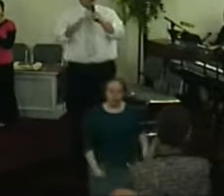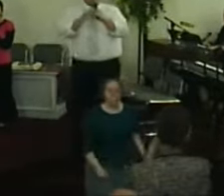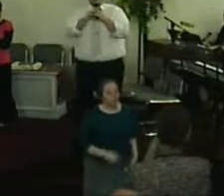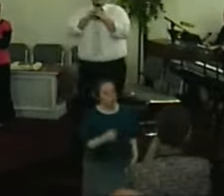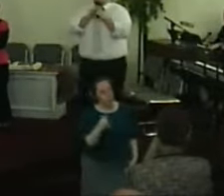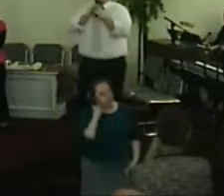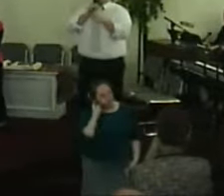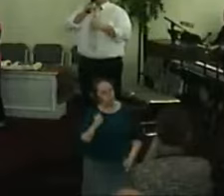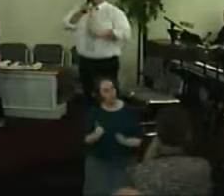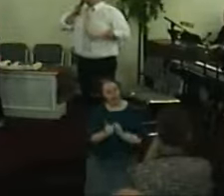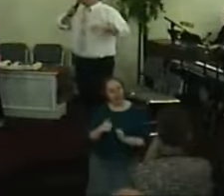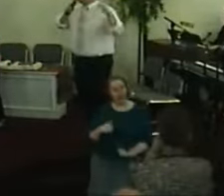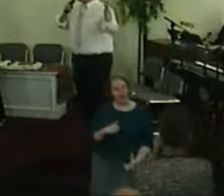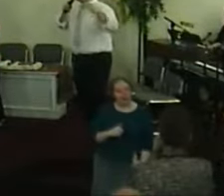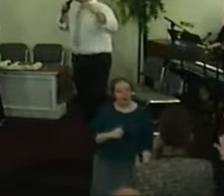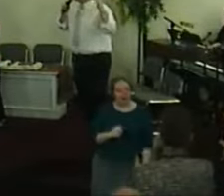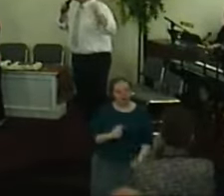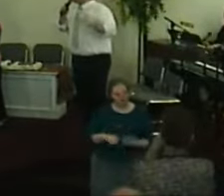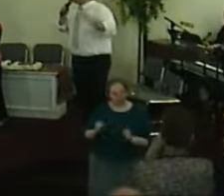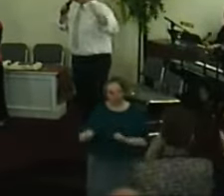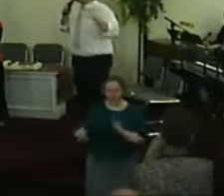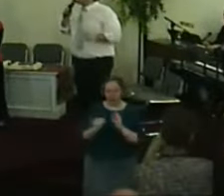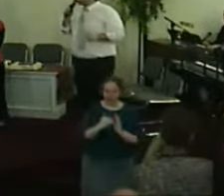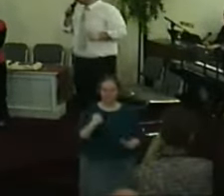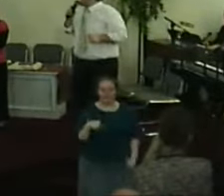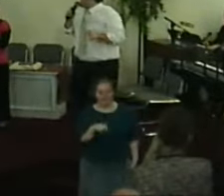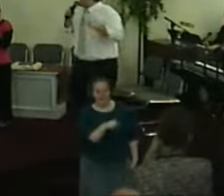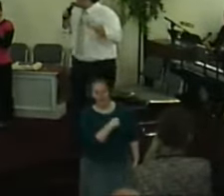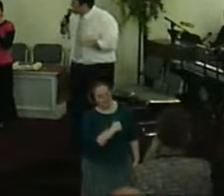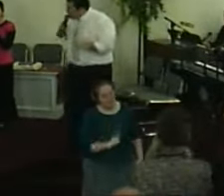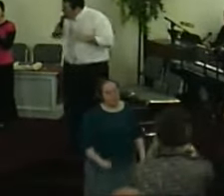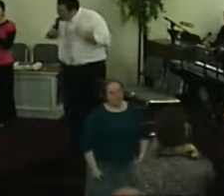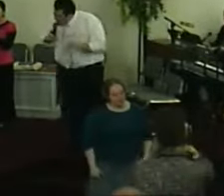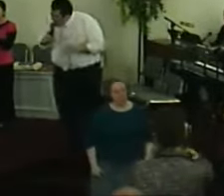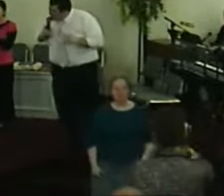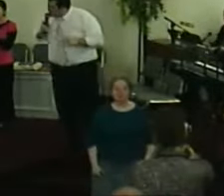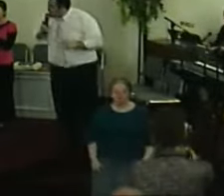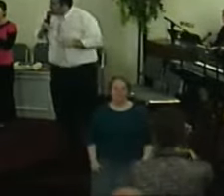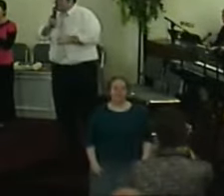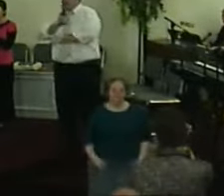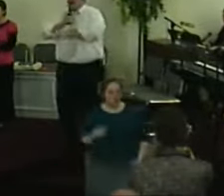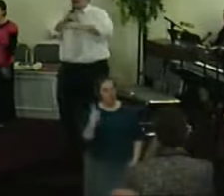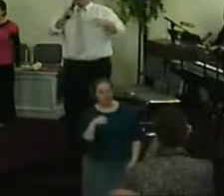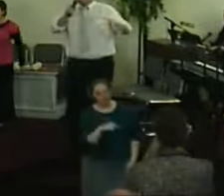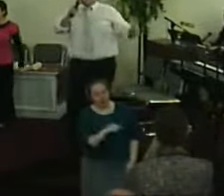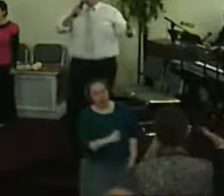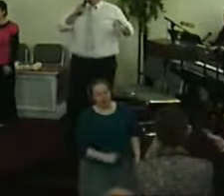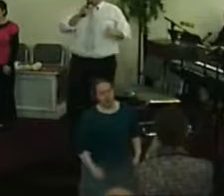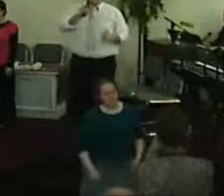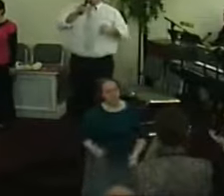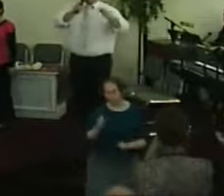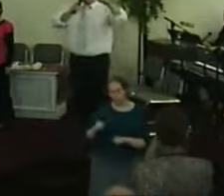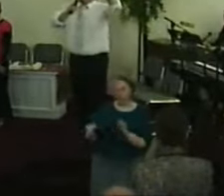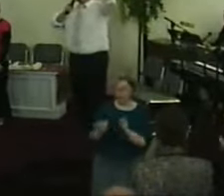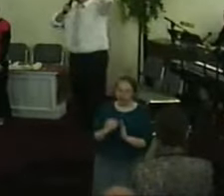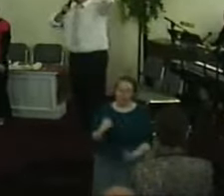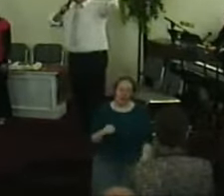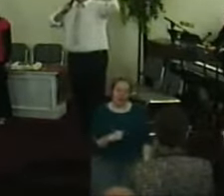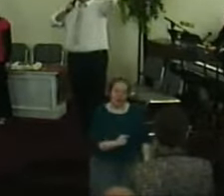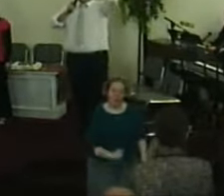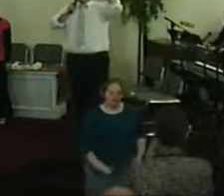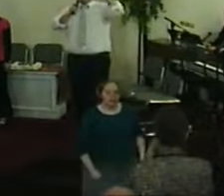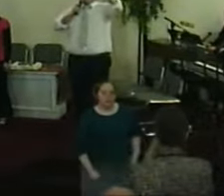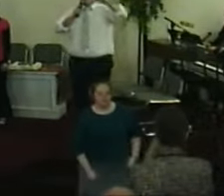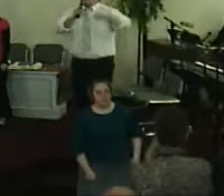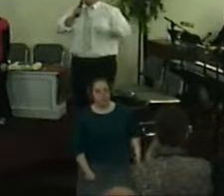if our God is with us, then what can stand against? God is for us, then who could ever stop us?